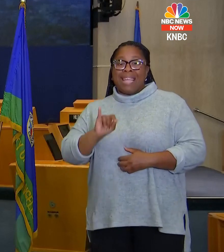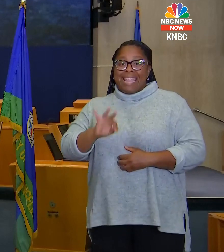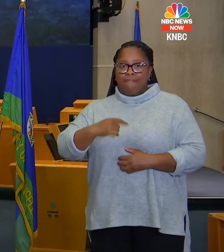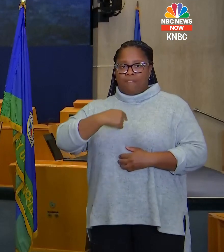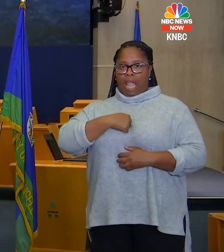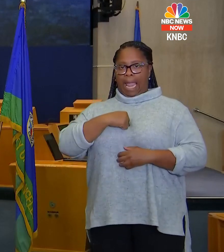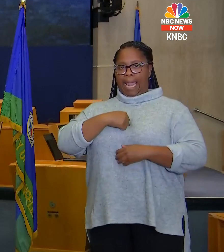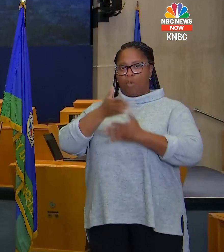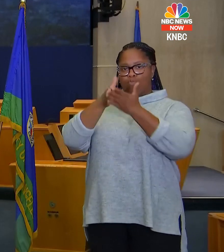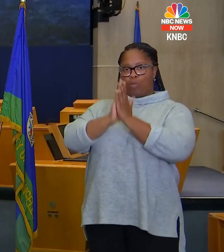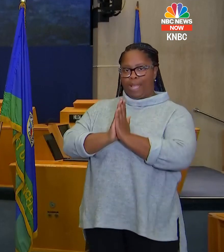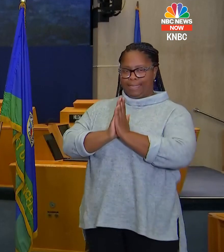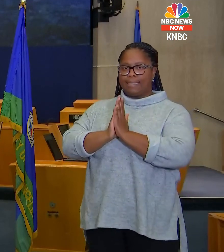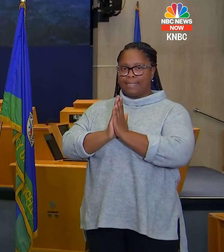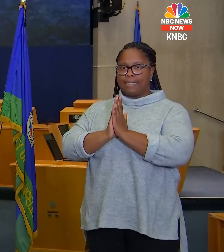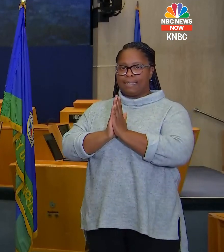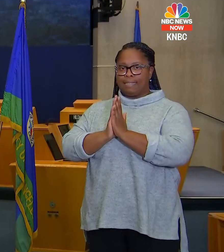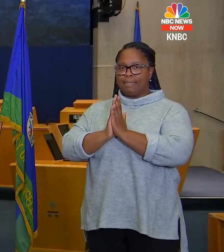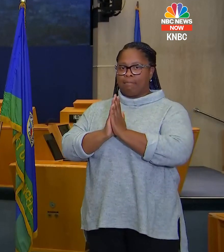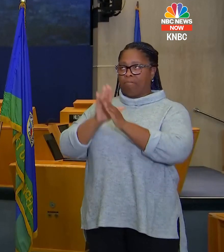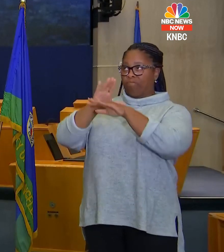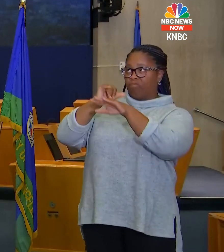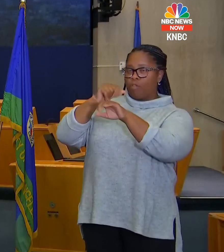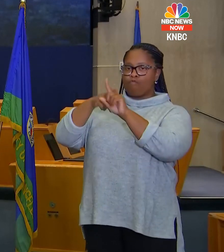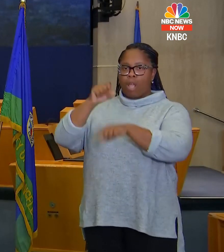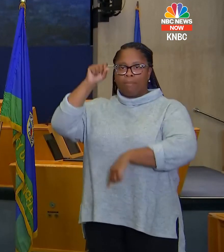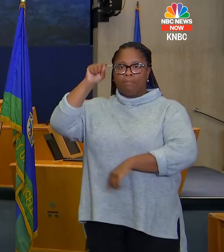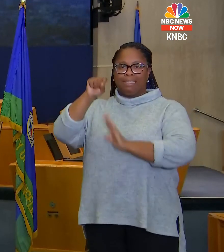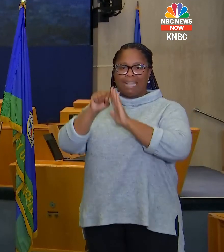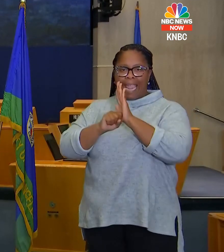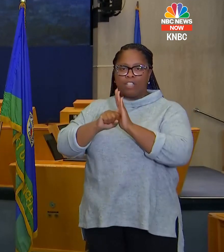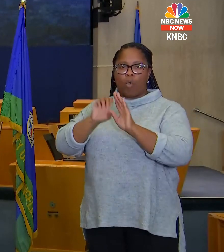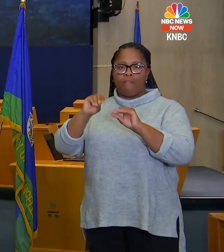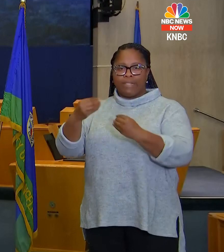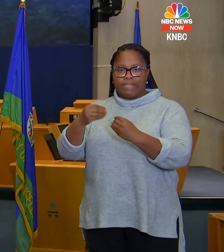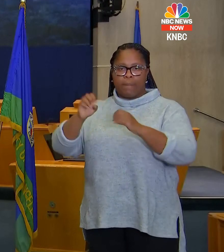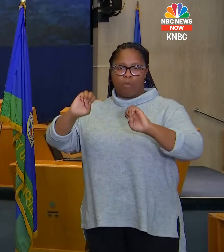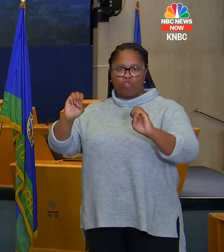request them through the state's Office of Emergency Services.